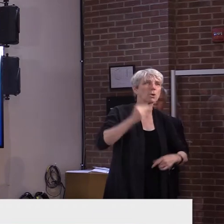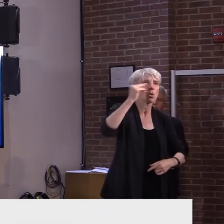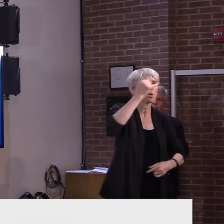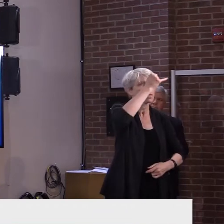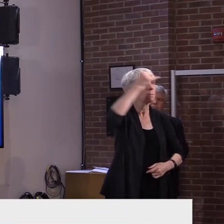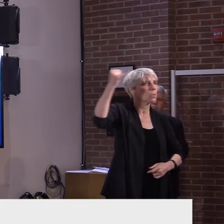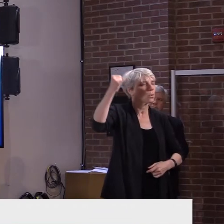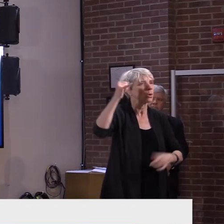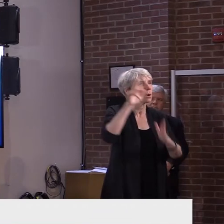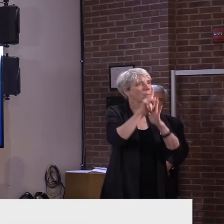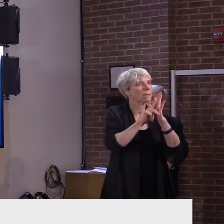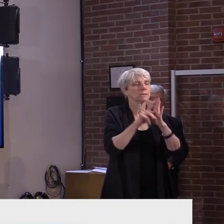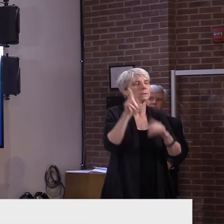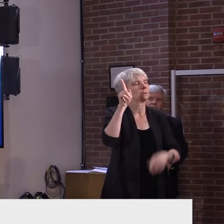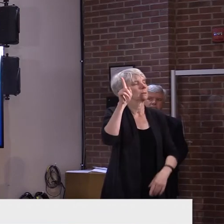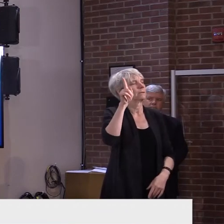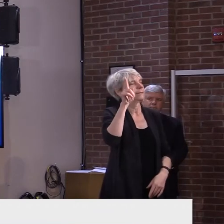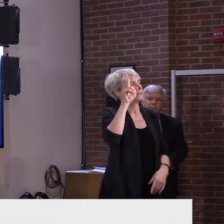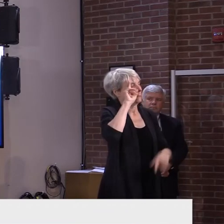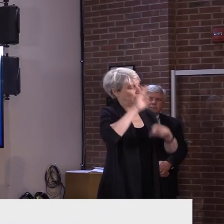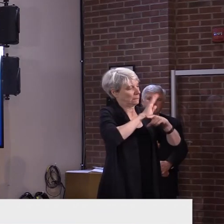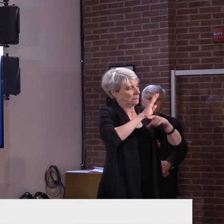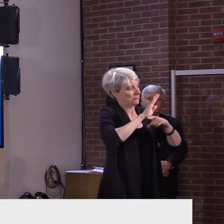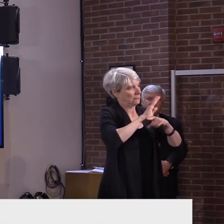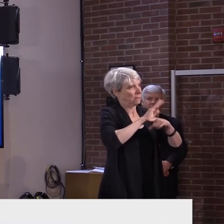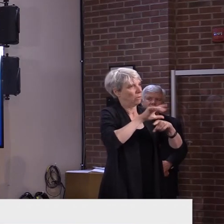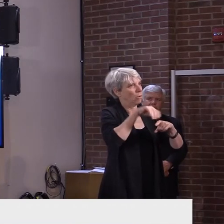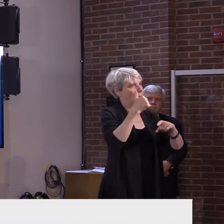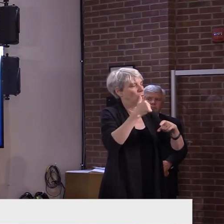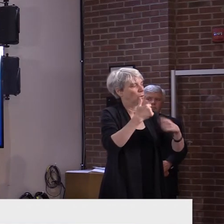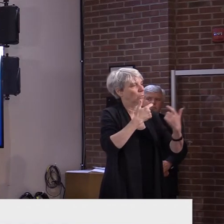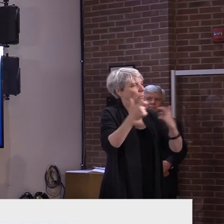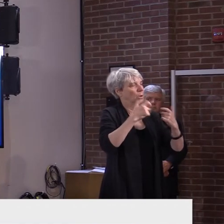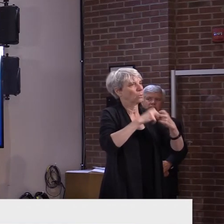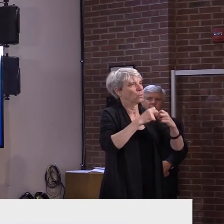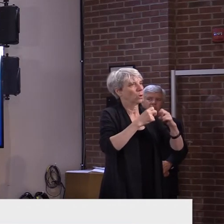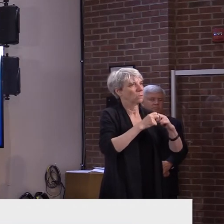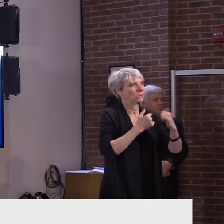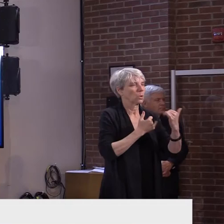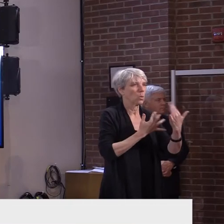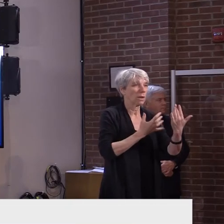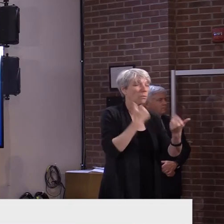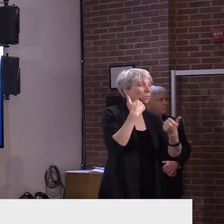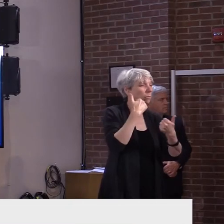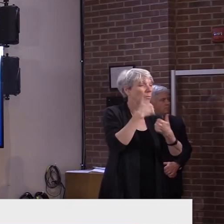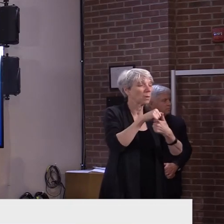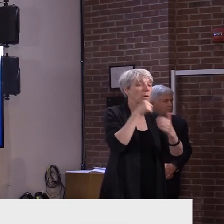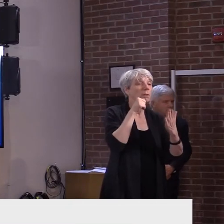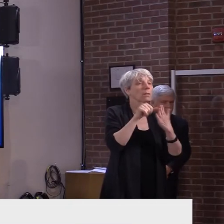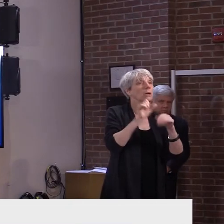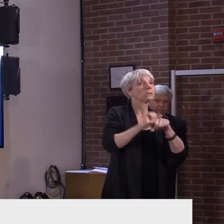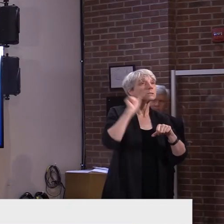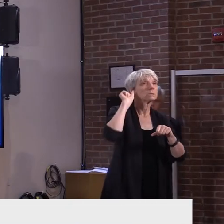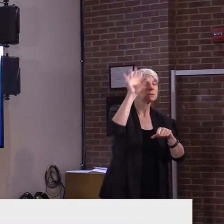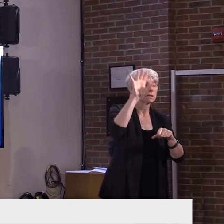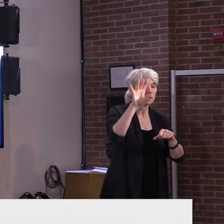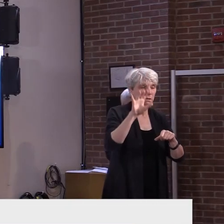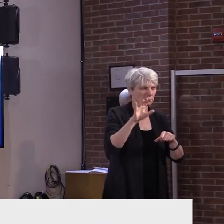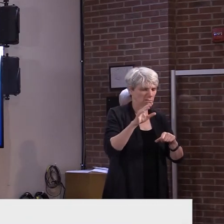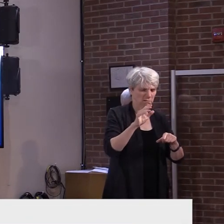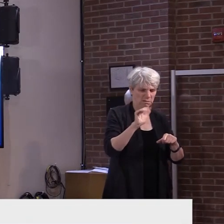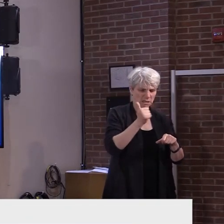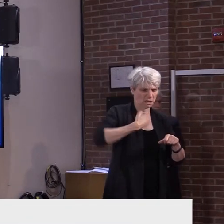had their hands full, and again, we're still waiting for a response from the letter we sent to them from, I think it was 10